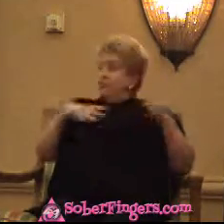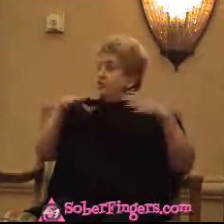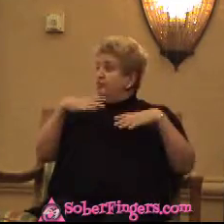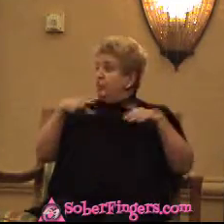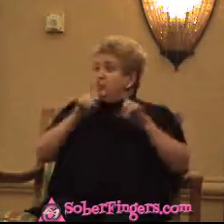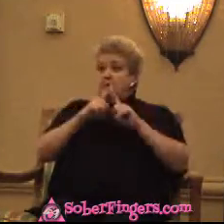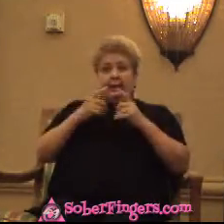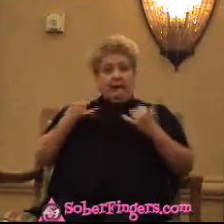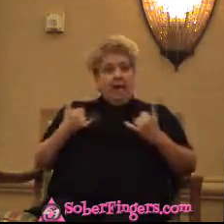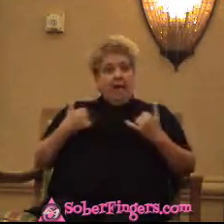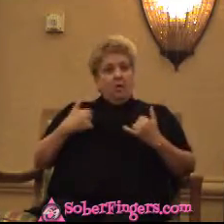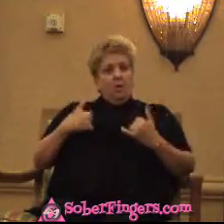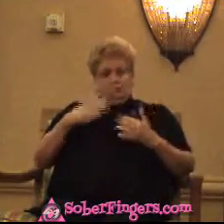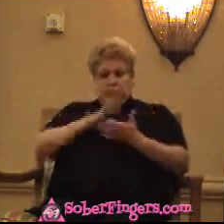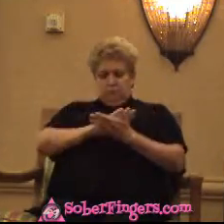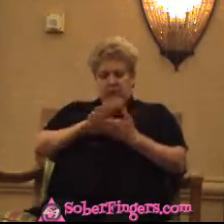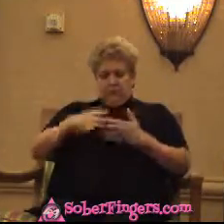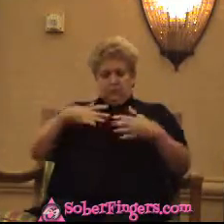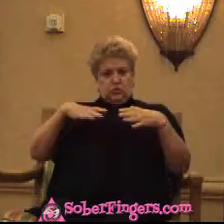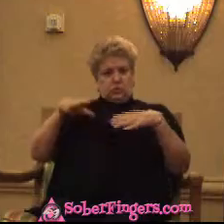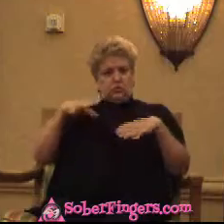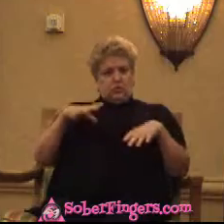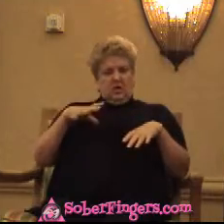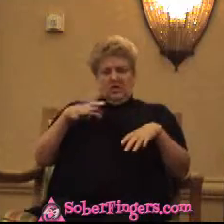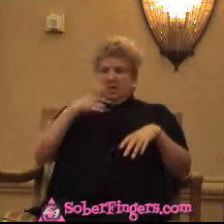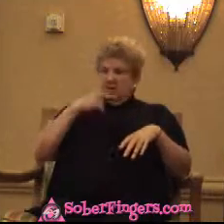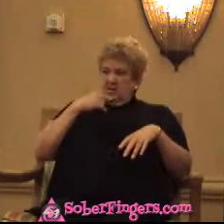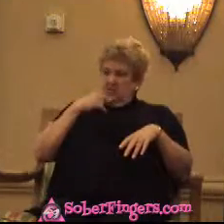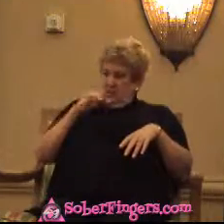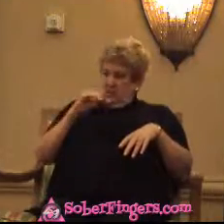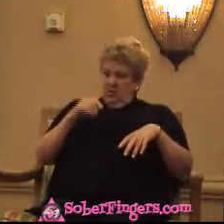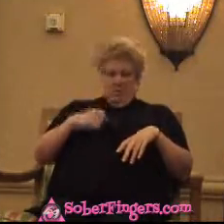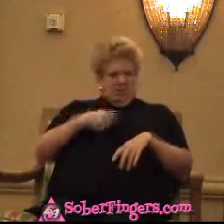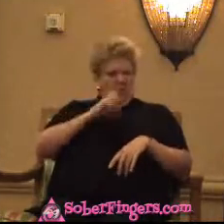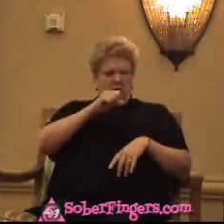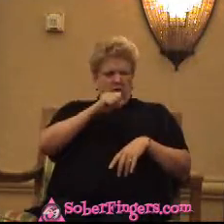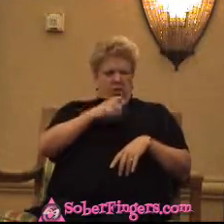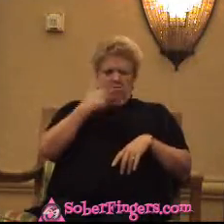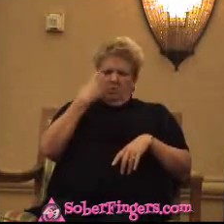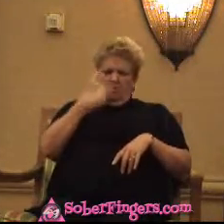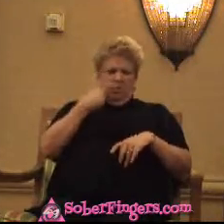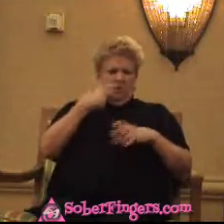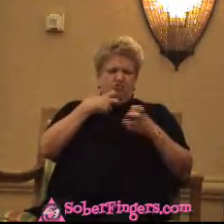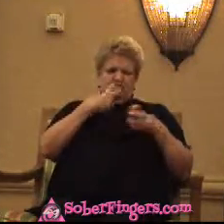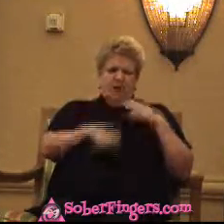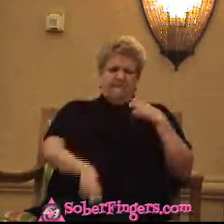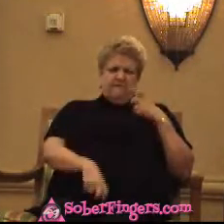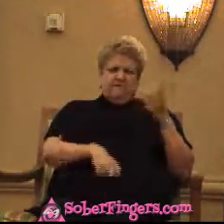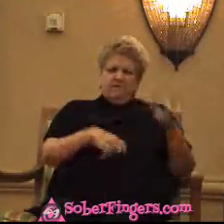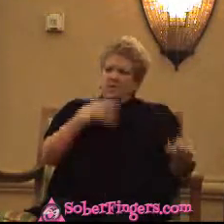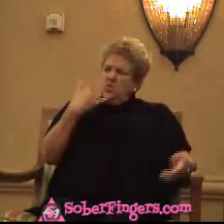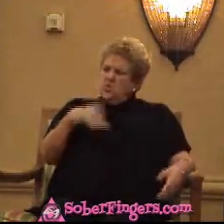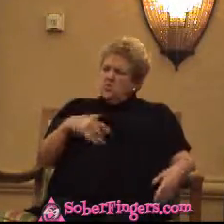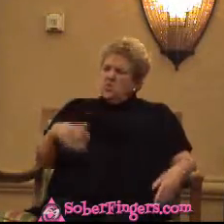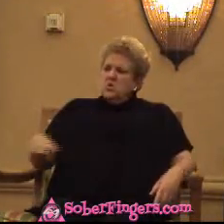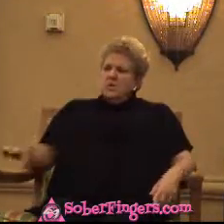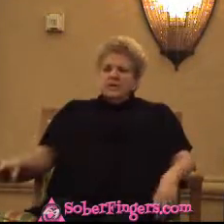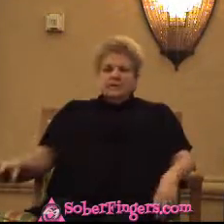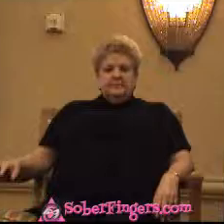suit. I said, I do. He said, you look rough, man. Anyway, he introduced himself. I know Bill Reeder. And he kind of